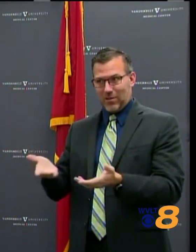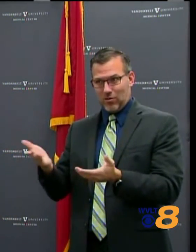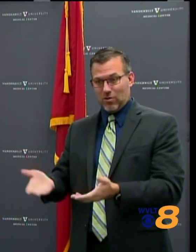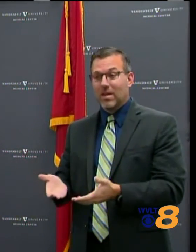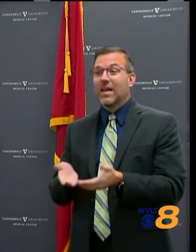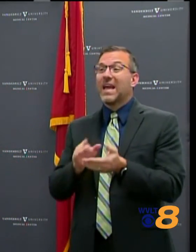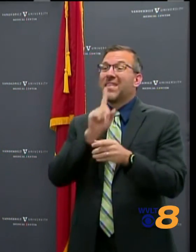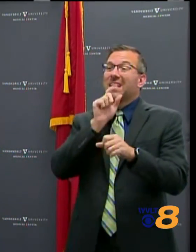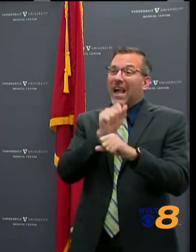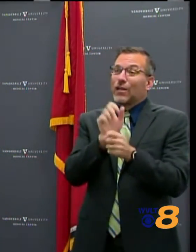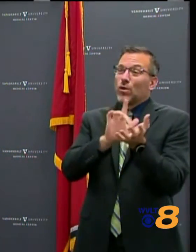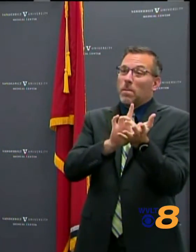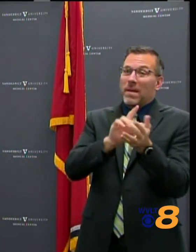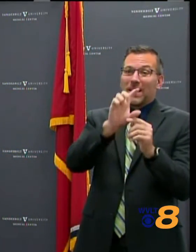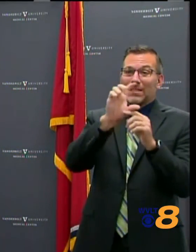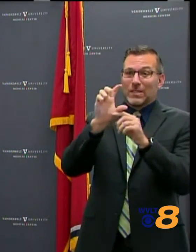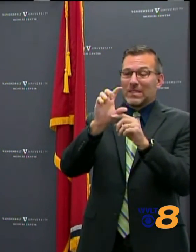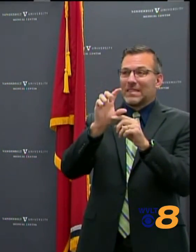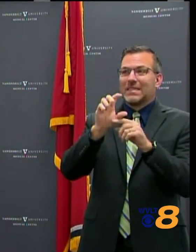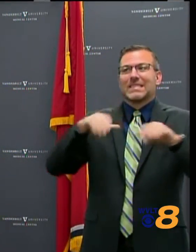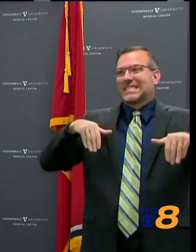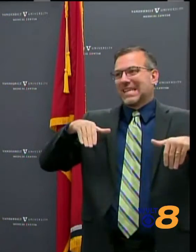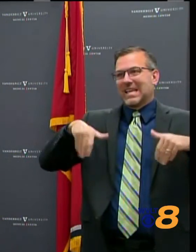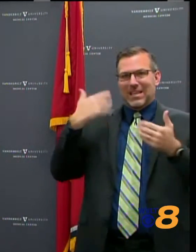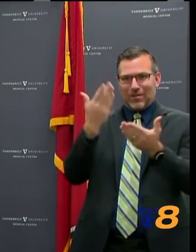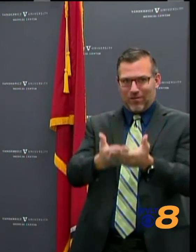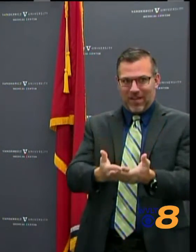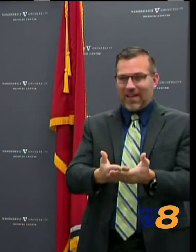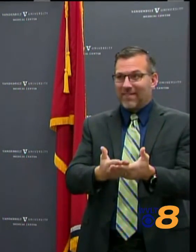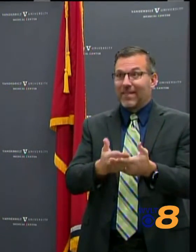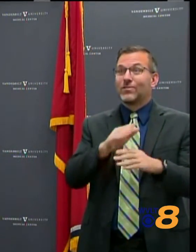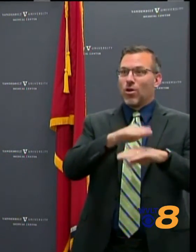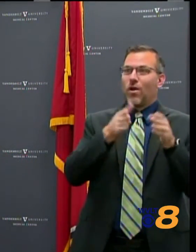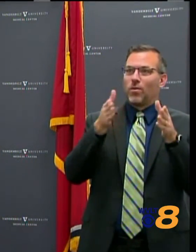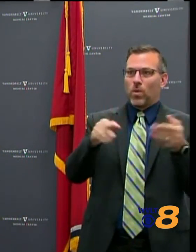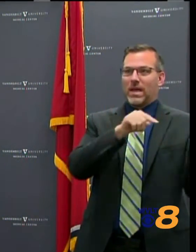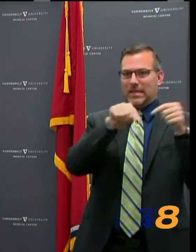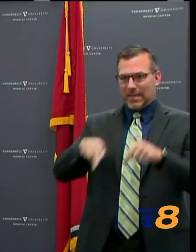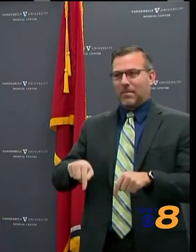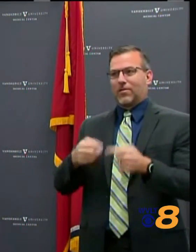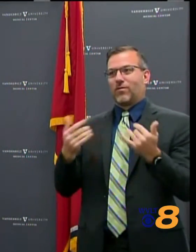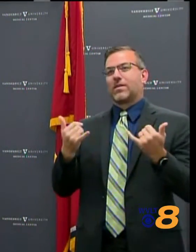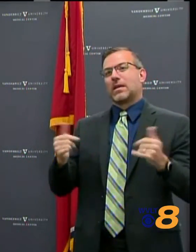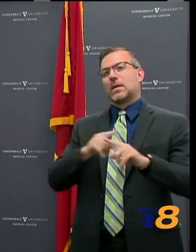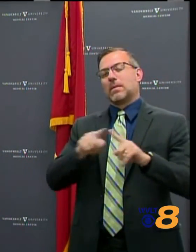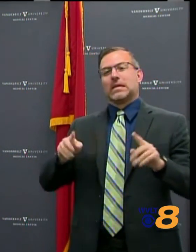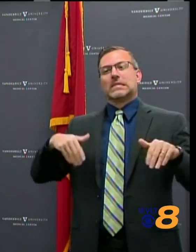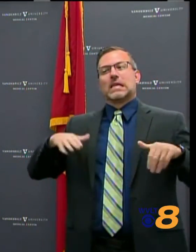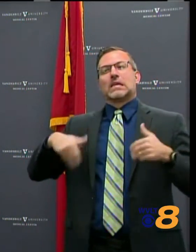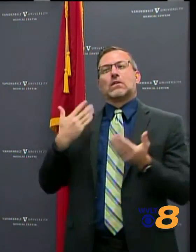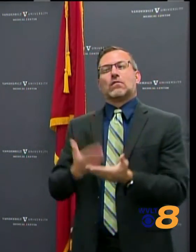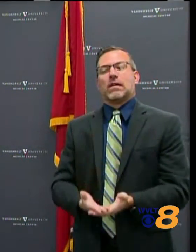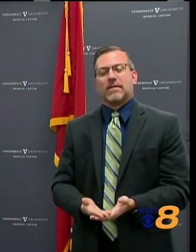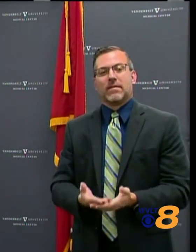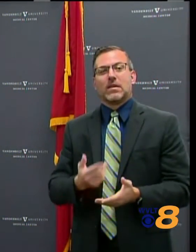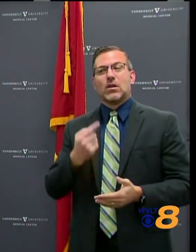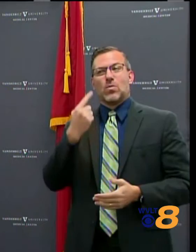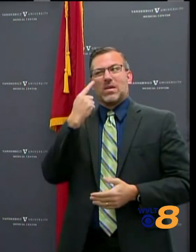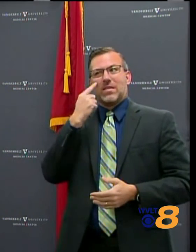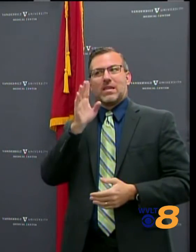The vaccine is somewhere en route to our pharmacy as we gather here this morning. We expect to have it no later